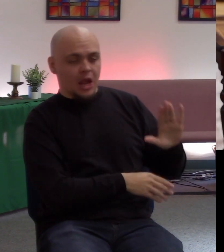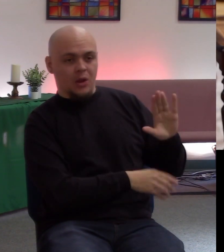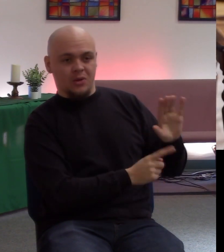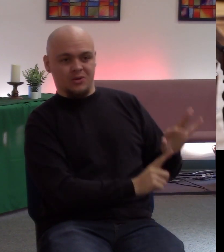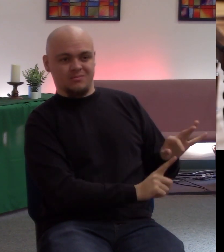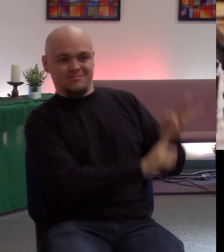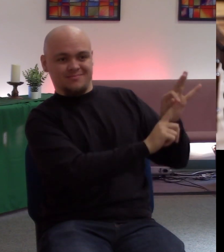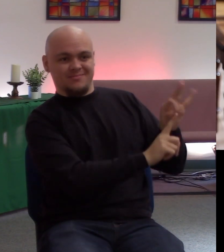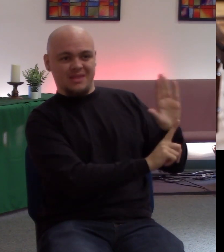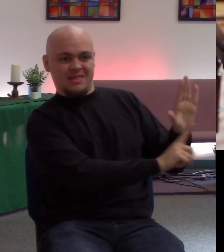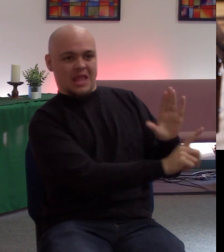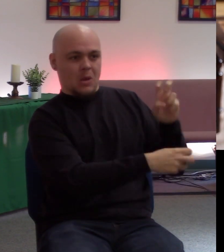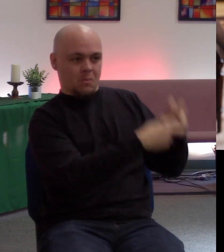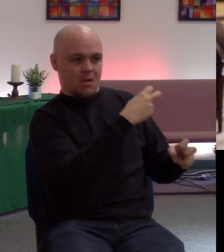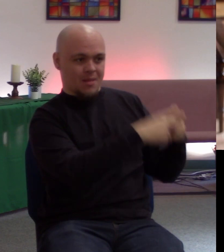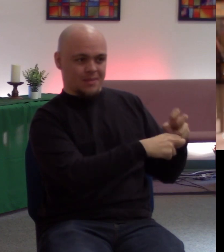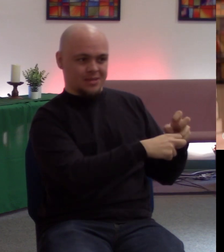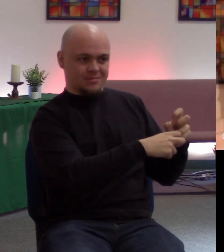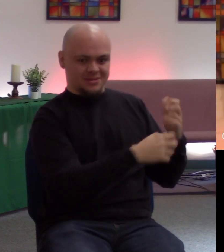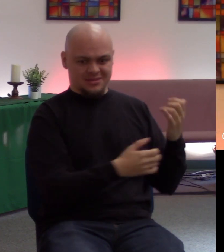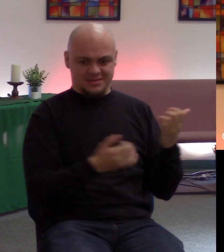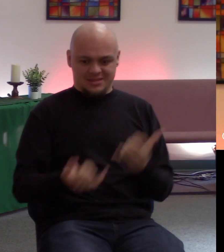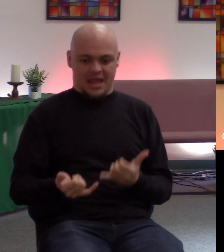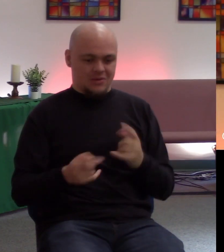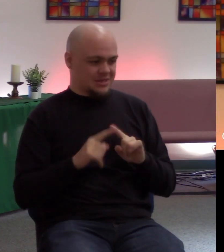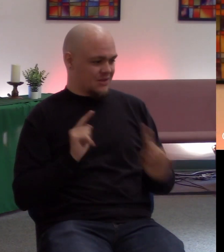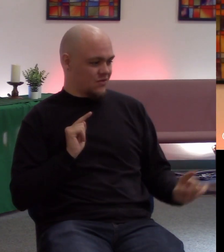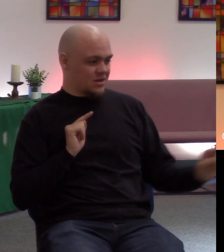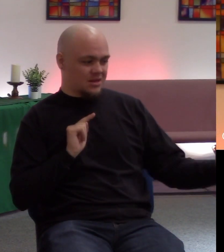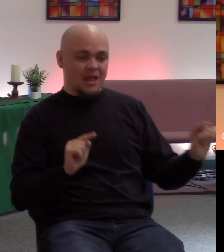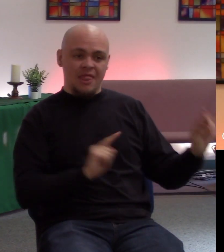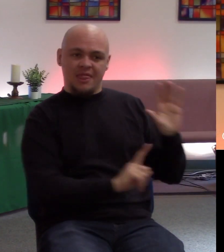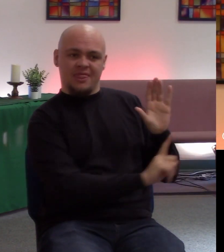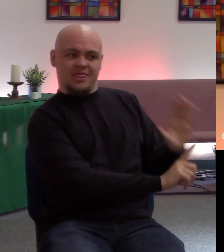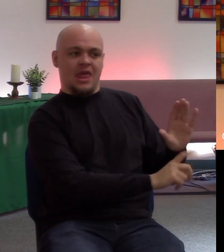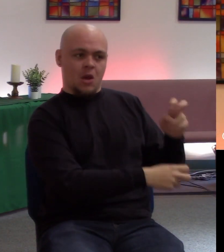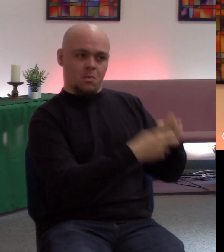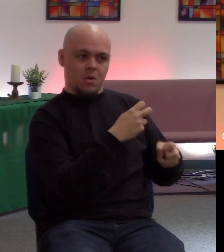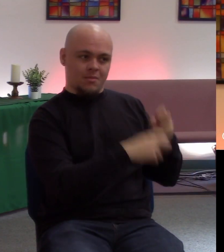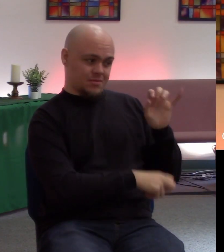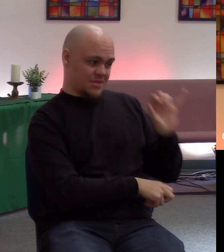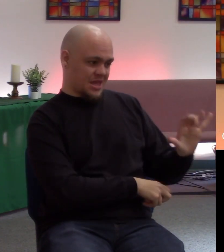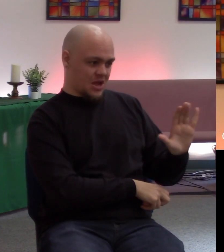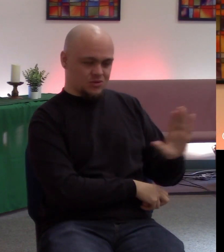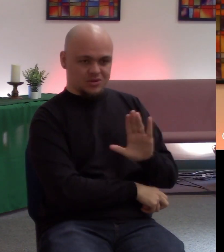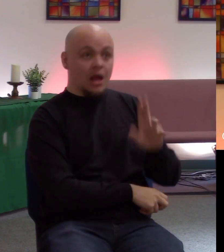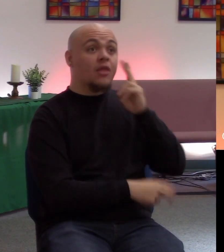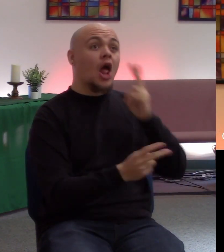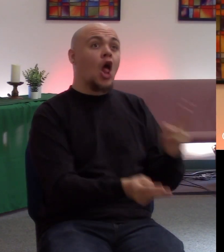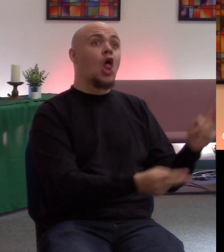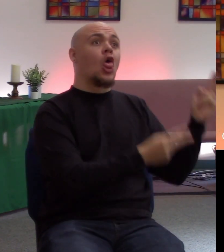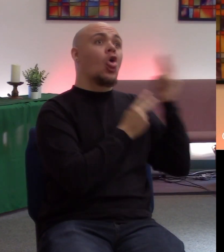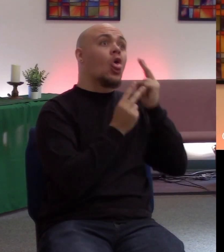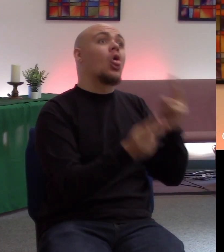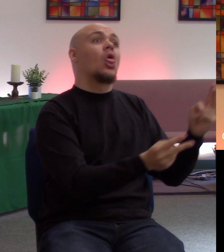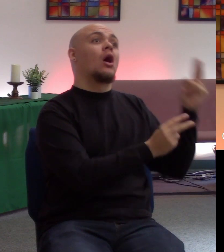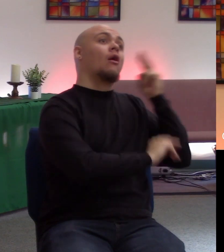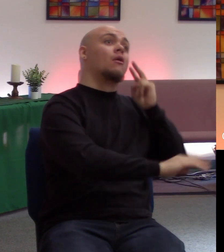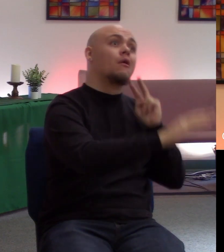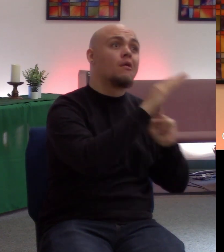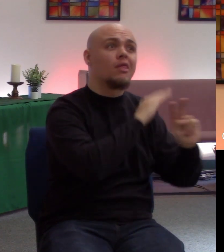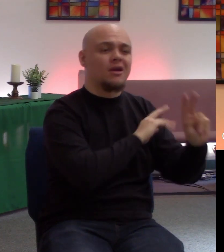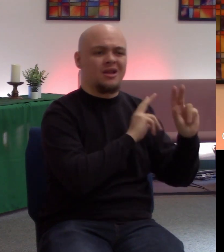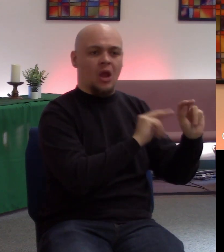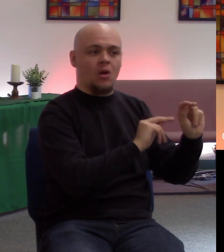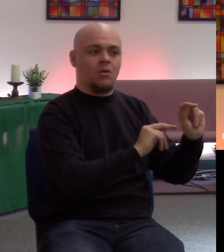first century? They faced their own unique problems during that time. They faced their own unique problems during that